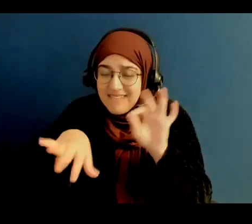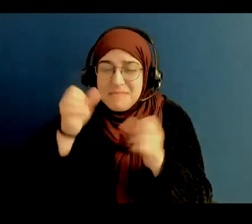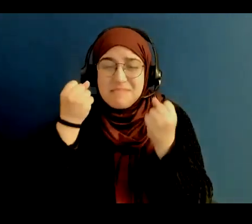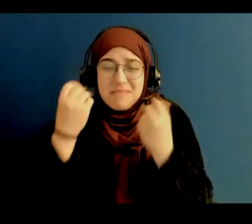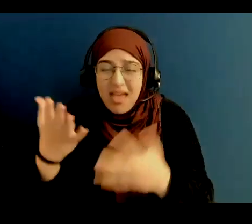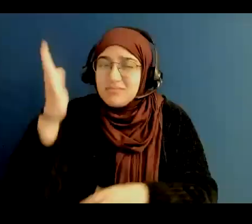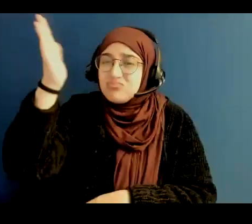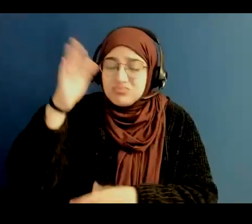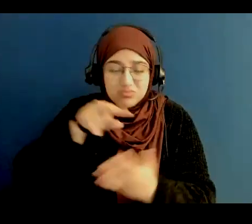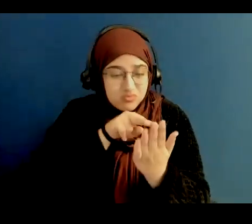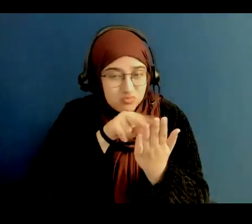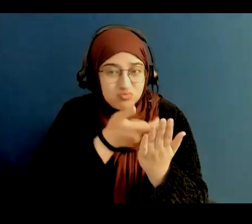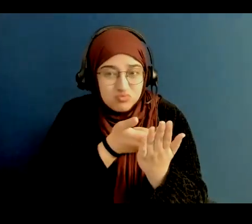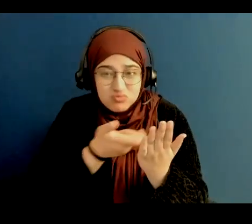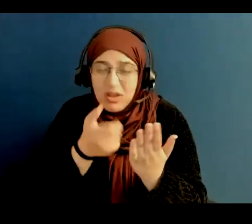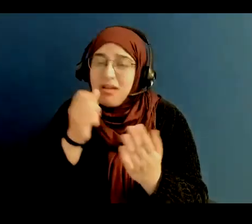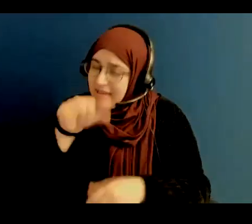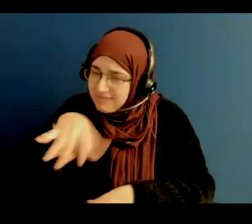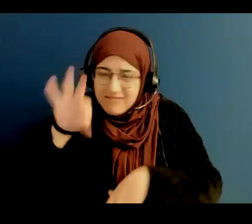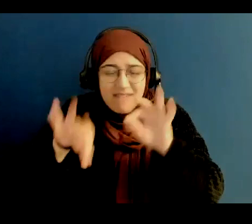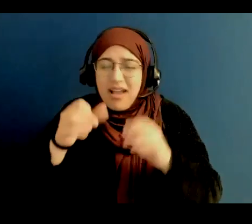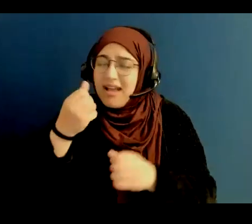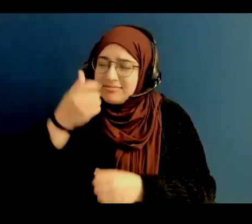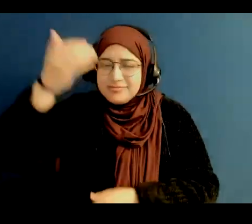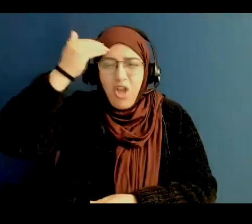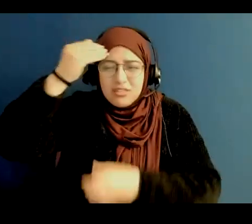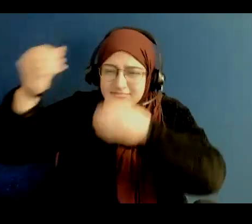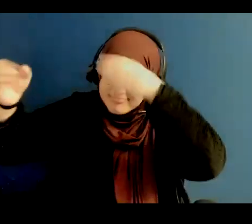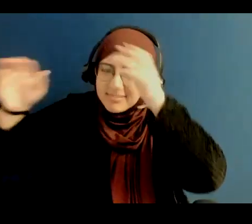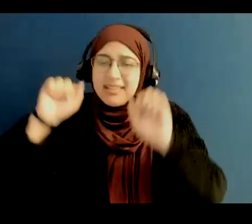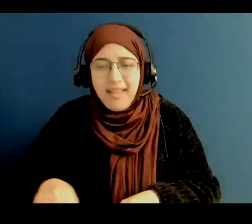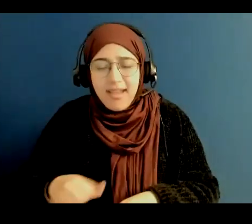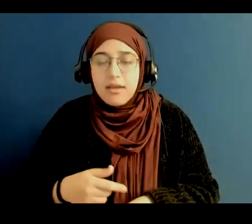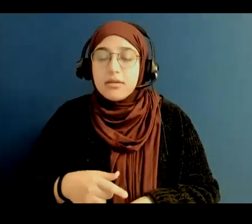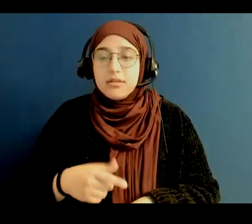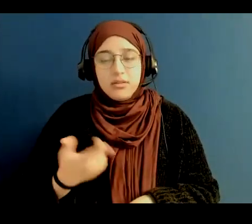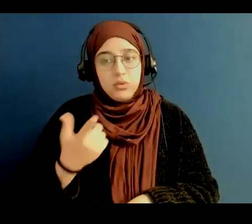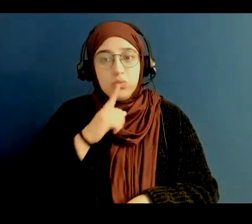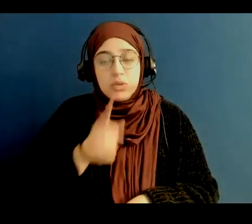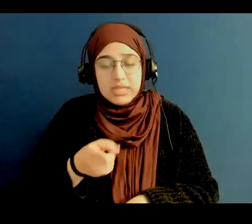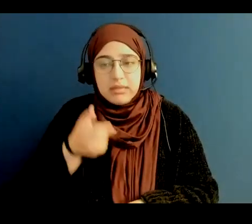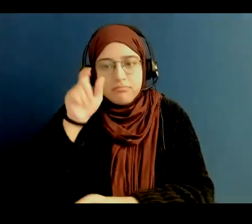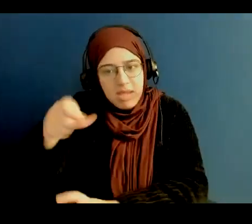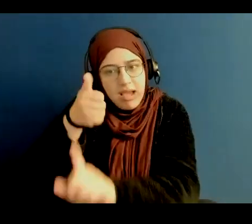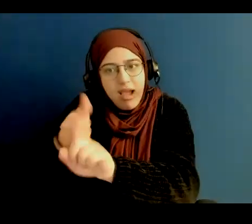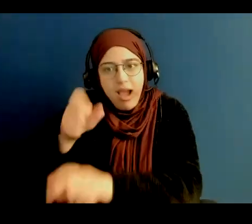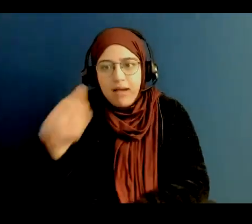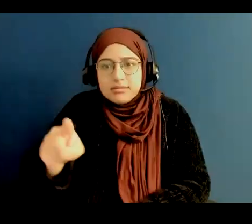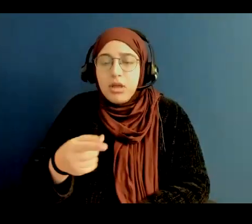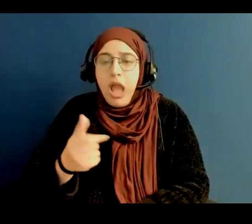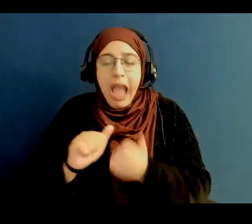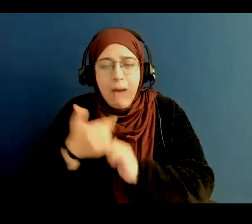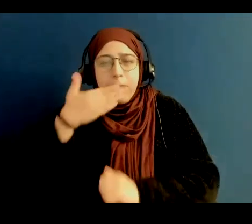seek knowledge. So there isn't any excuses. You need to ask yourself, how badly do I really want something? If you really want